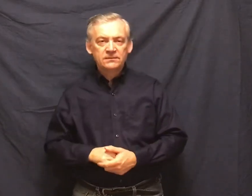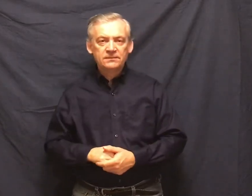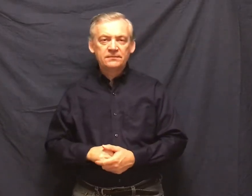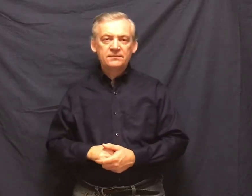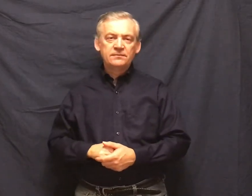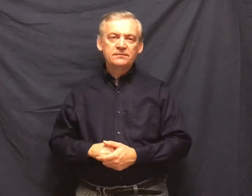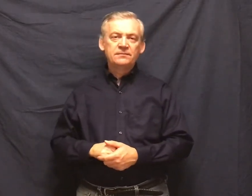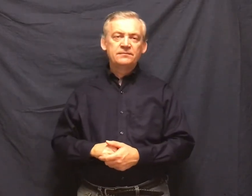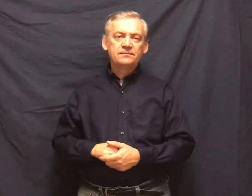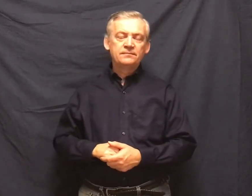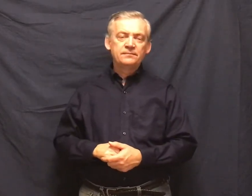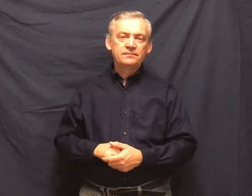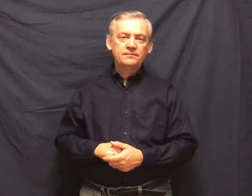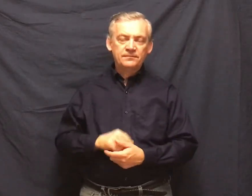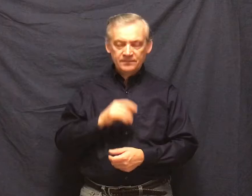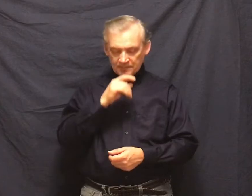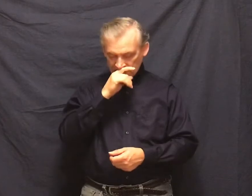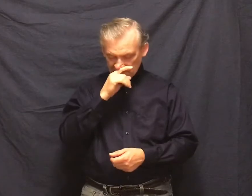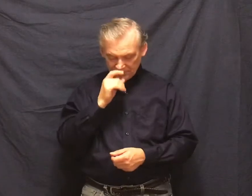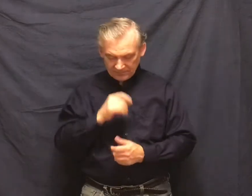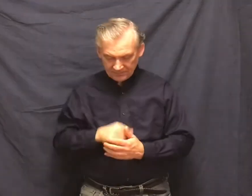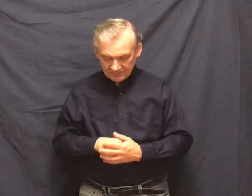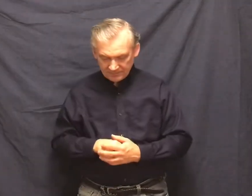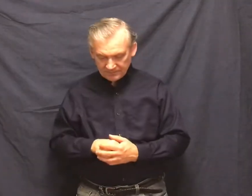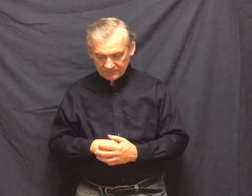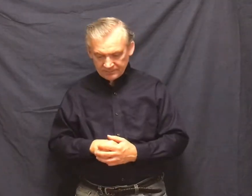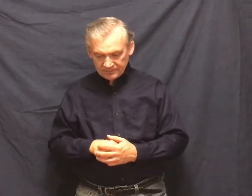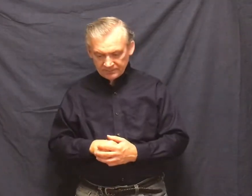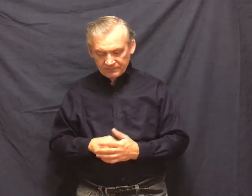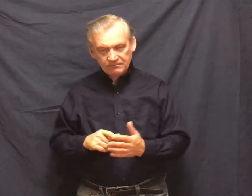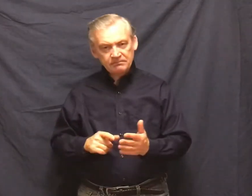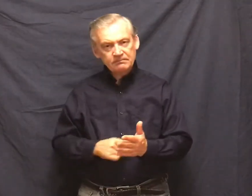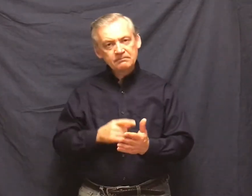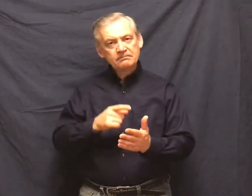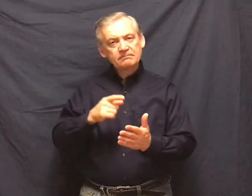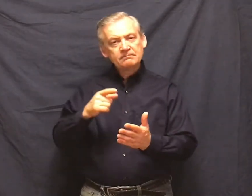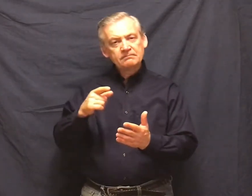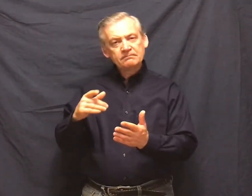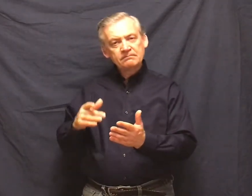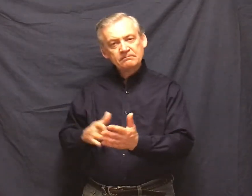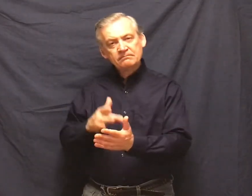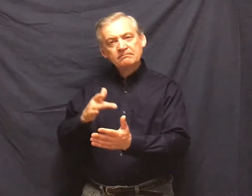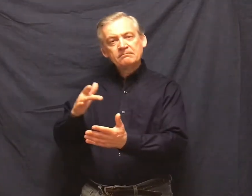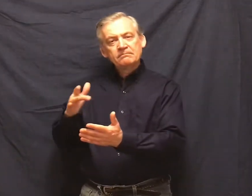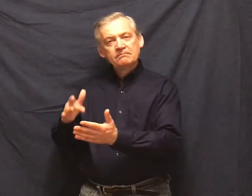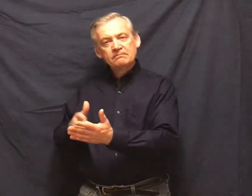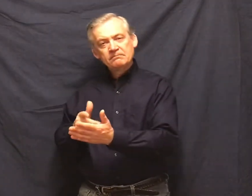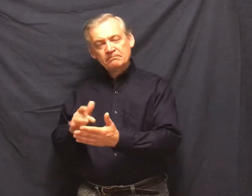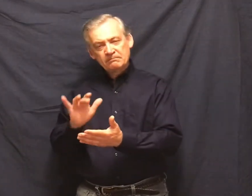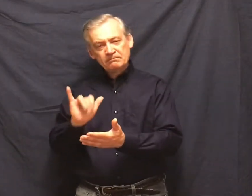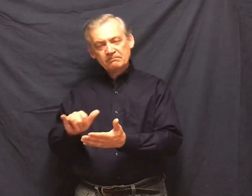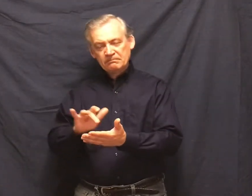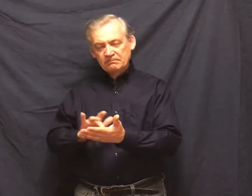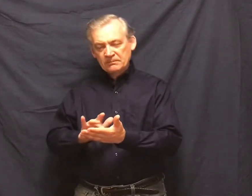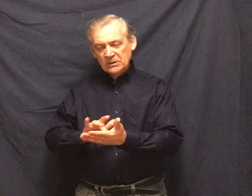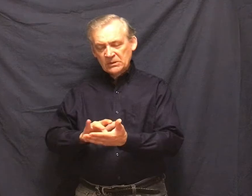Now and then he poured a few drops of the liniment into his pink-palmed hand and reached under his shirt to rub